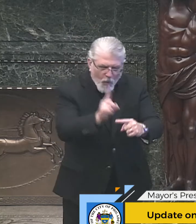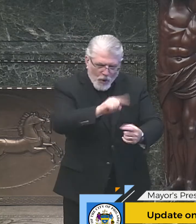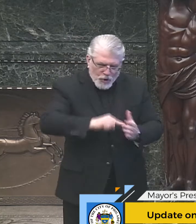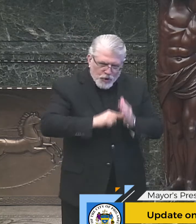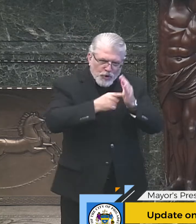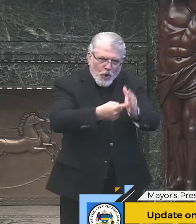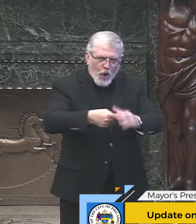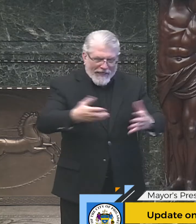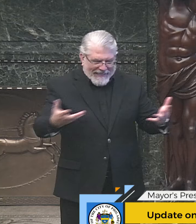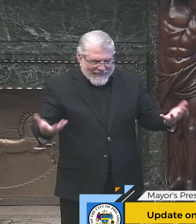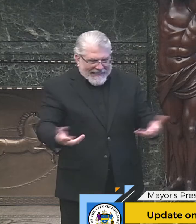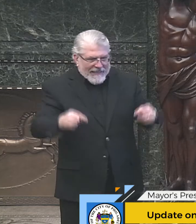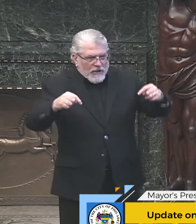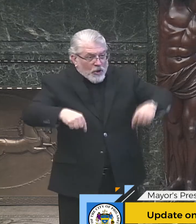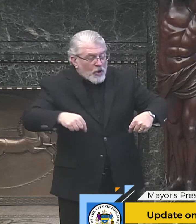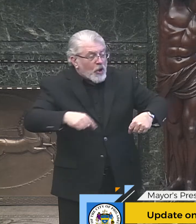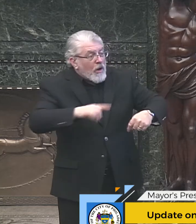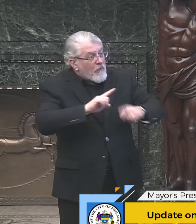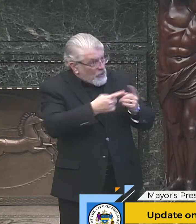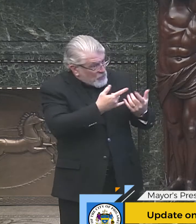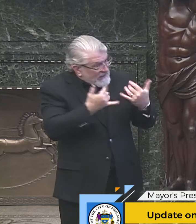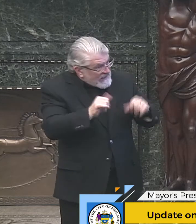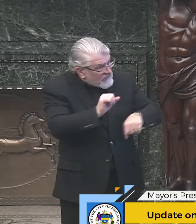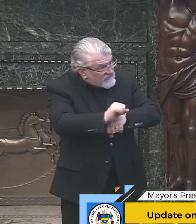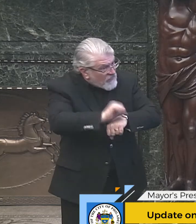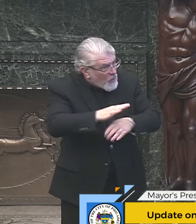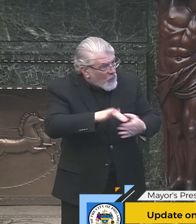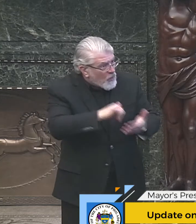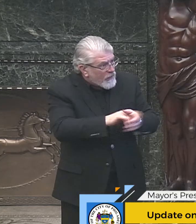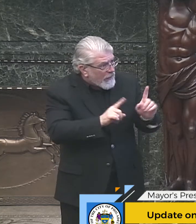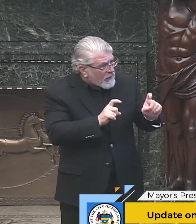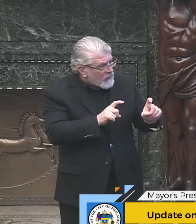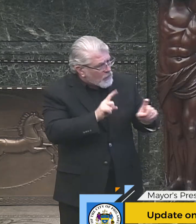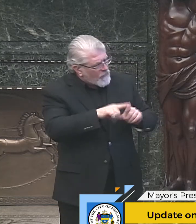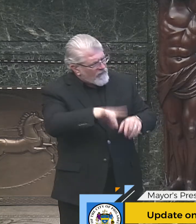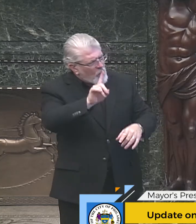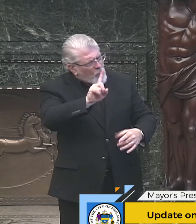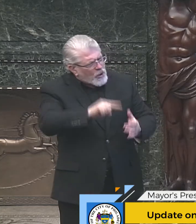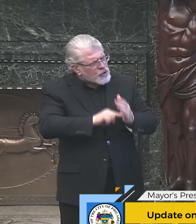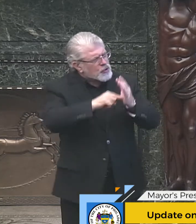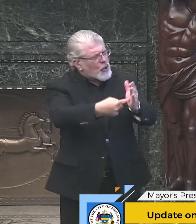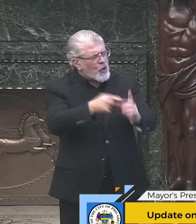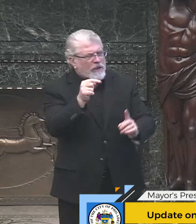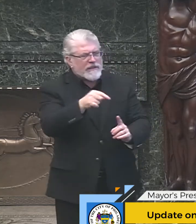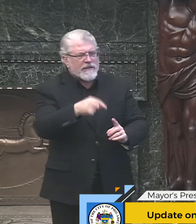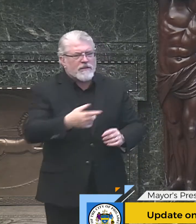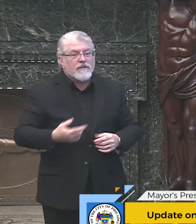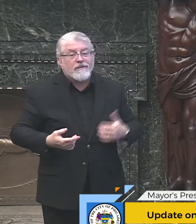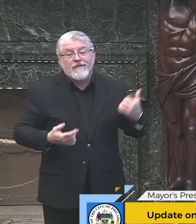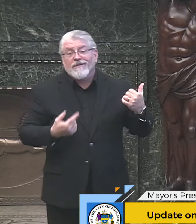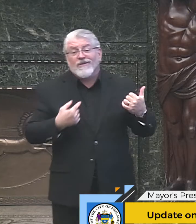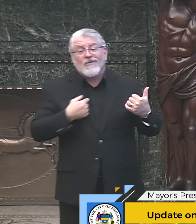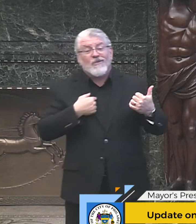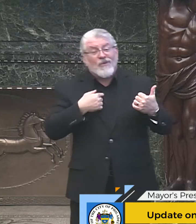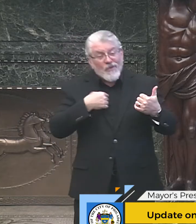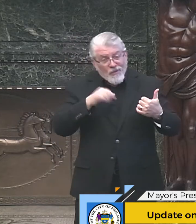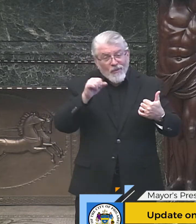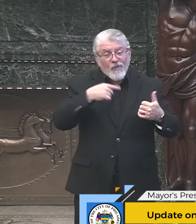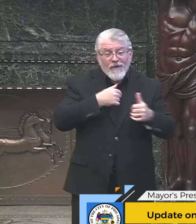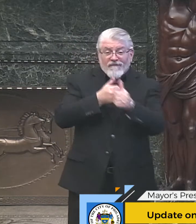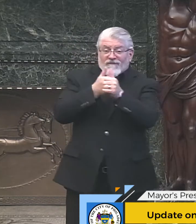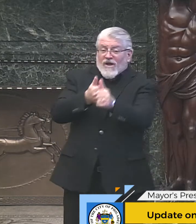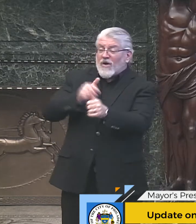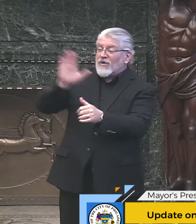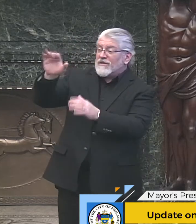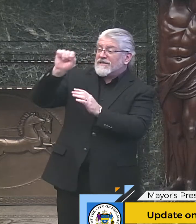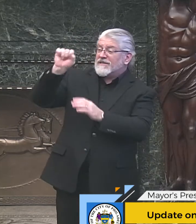as it spreads? Yeah, so we have been following the South Korean model as much as we can, and it was my hope when we started that we might be able to